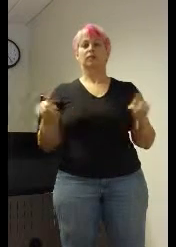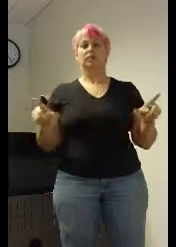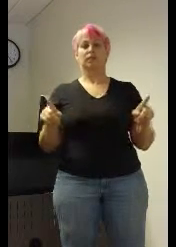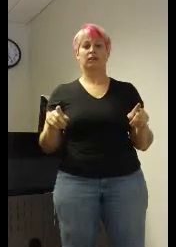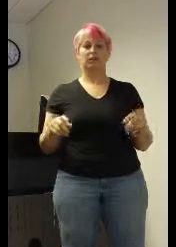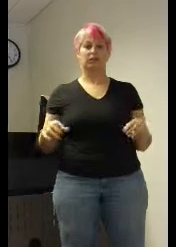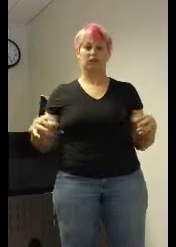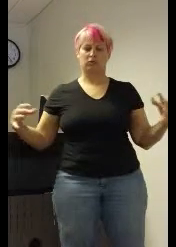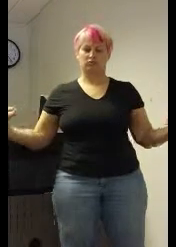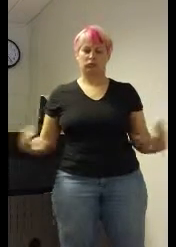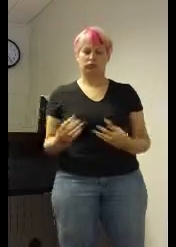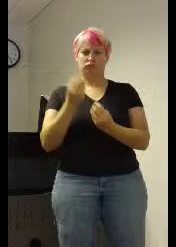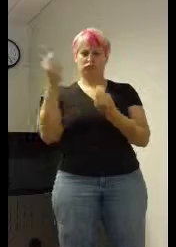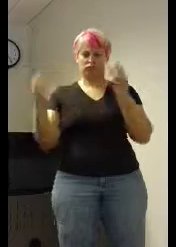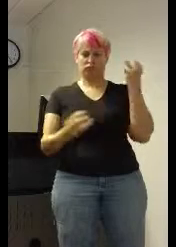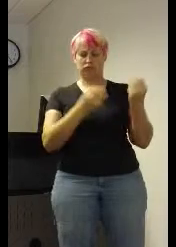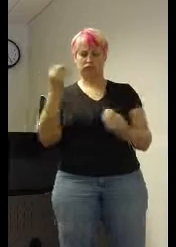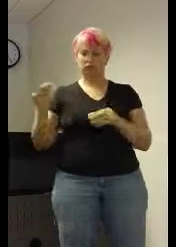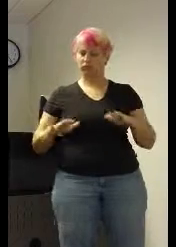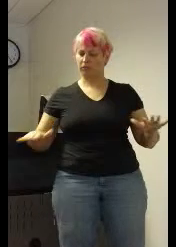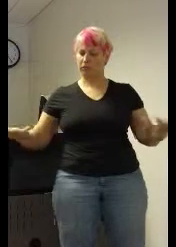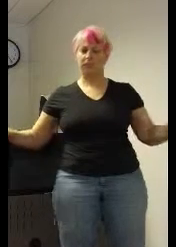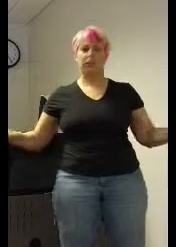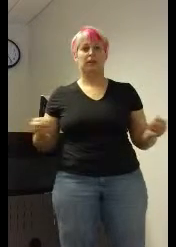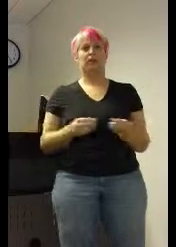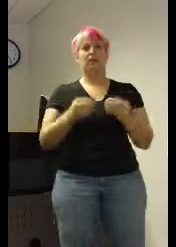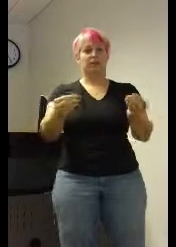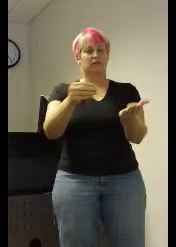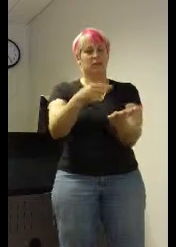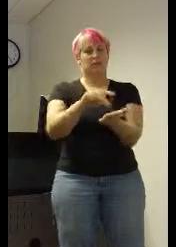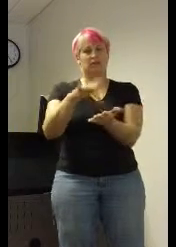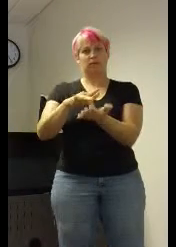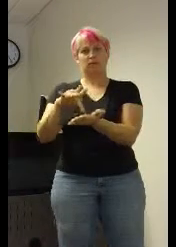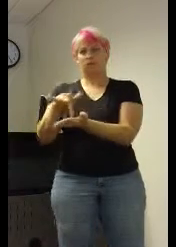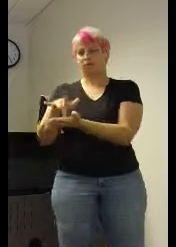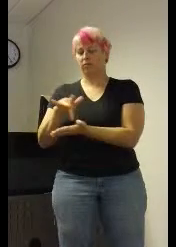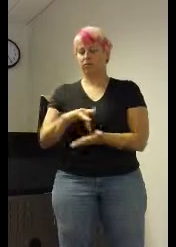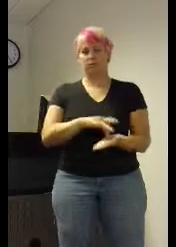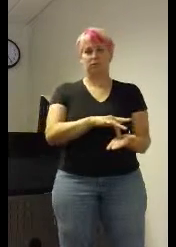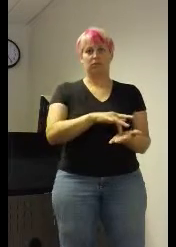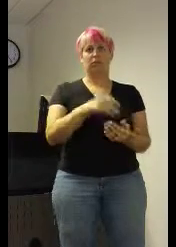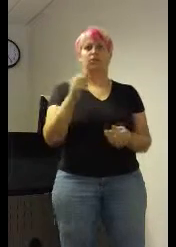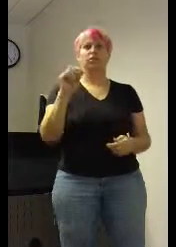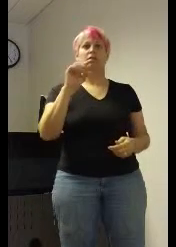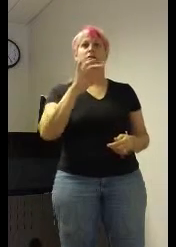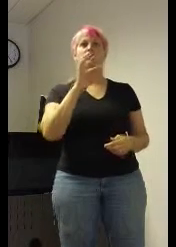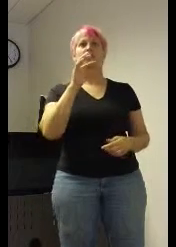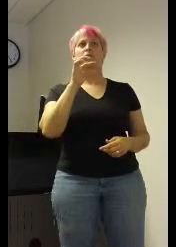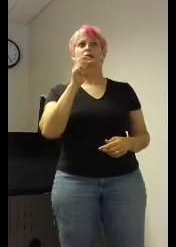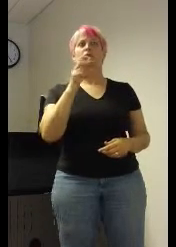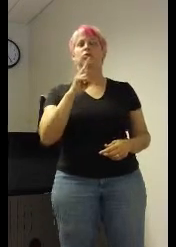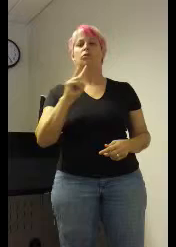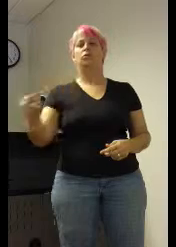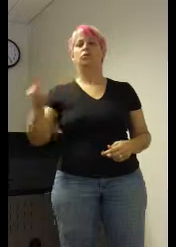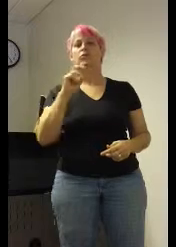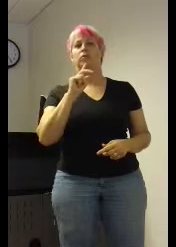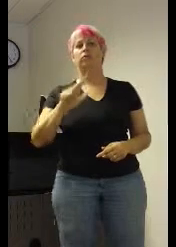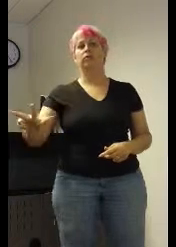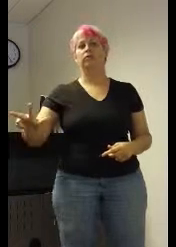have been given ADHD meds around the age of 2 or 3. That kind of begs the question when you look at it and